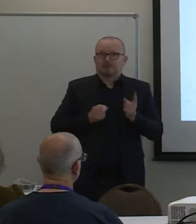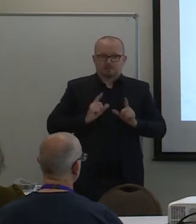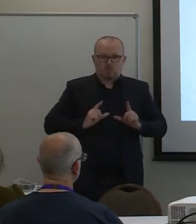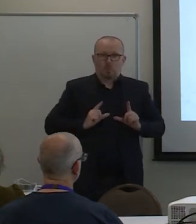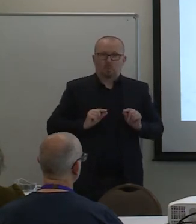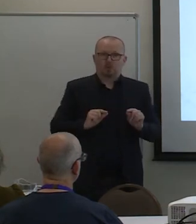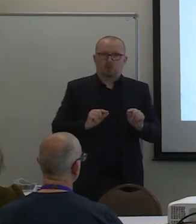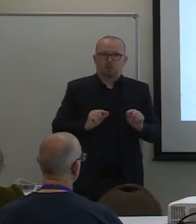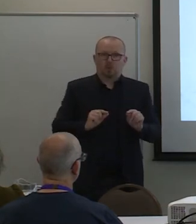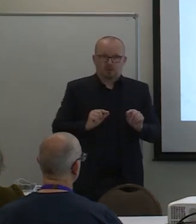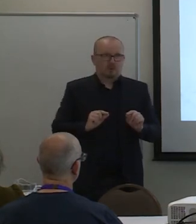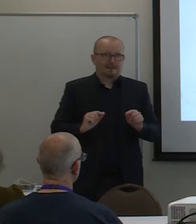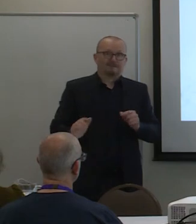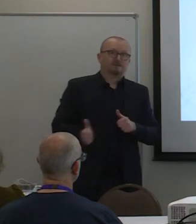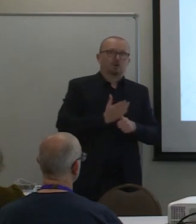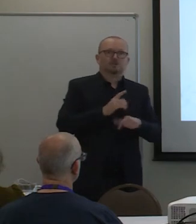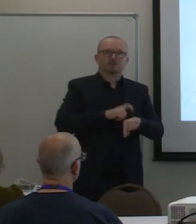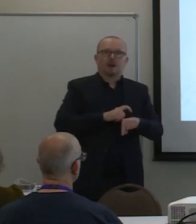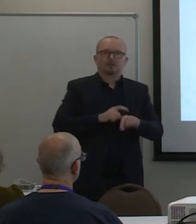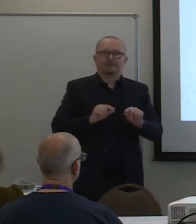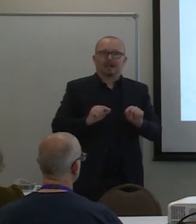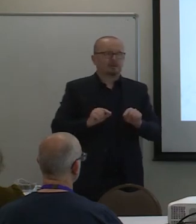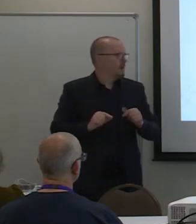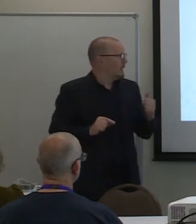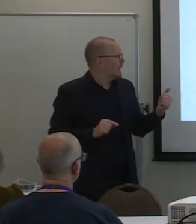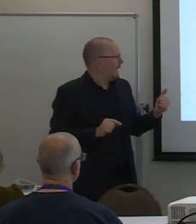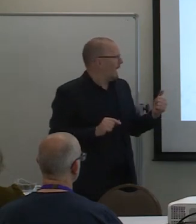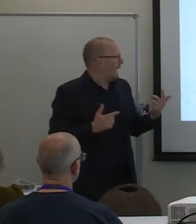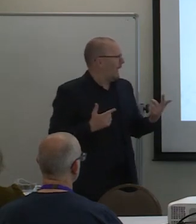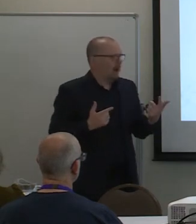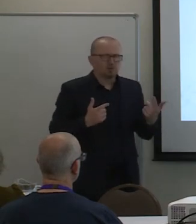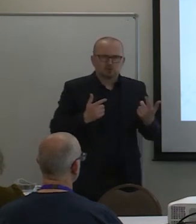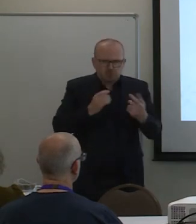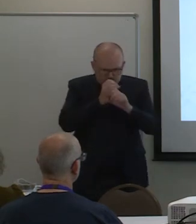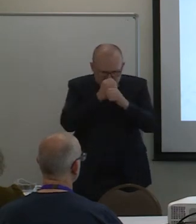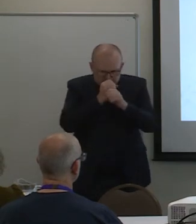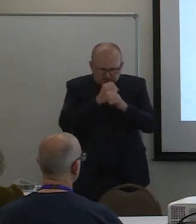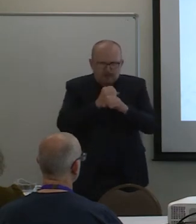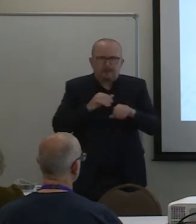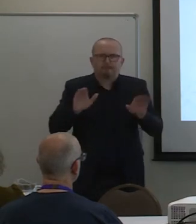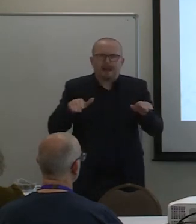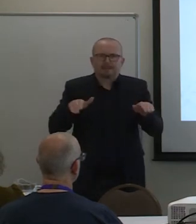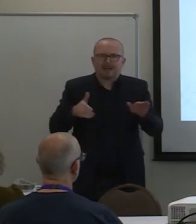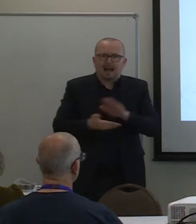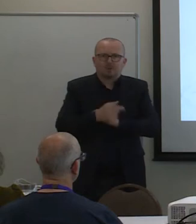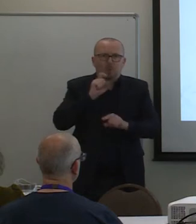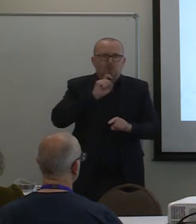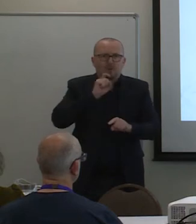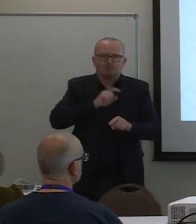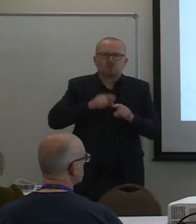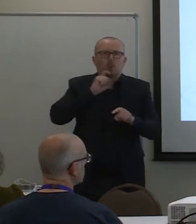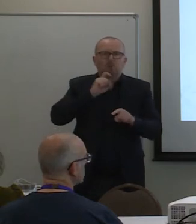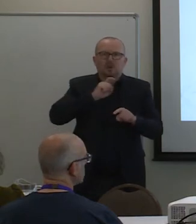image bats underwater and how water acts as lenses on color. And nobody had done that before, and we figured it out, and we've